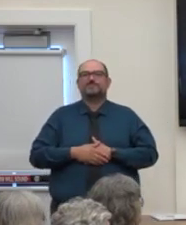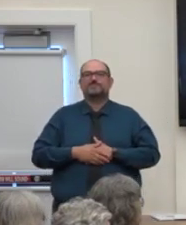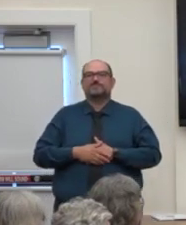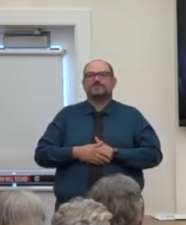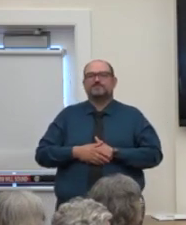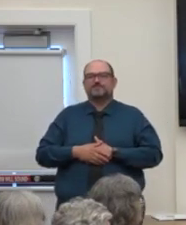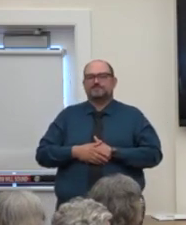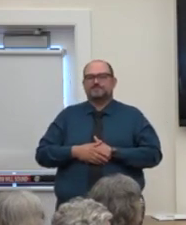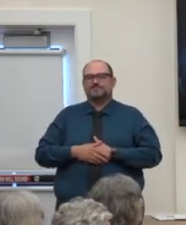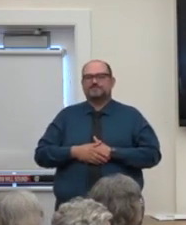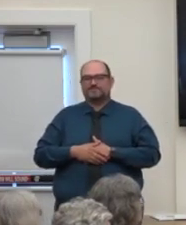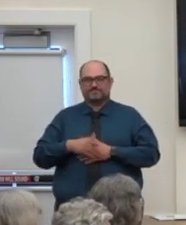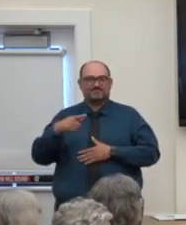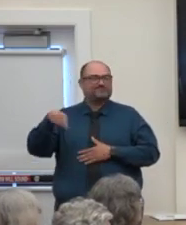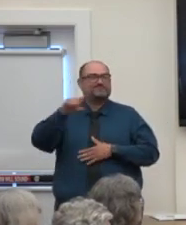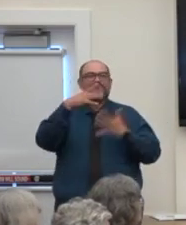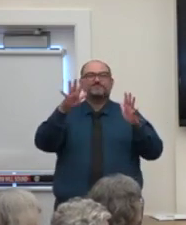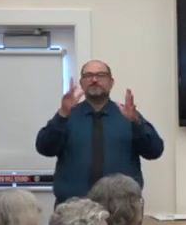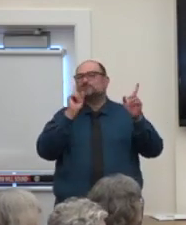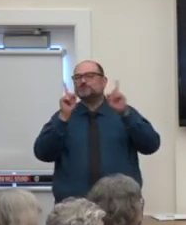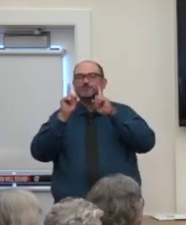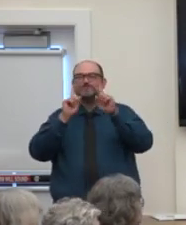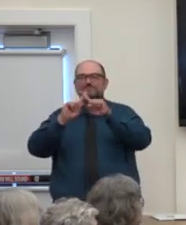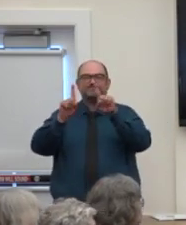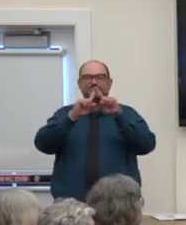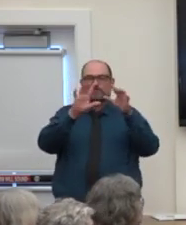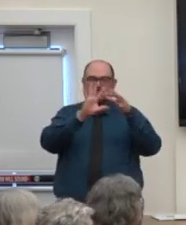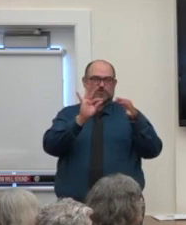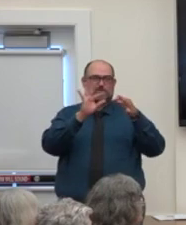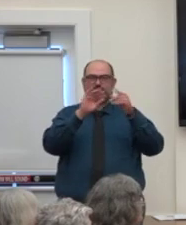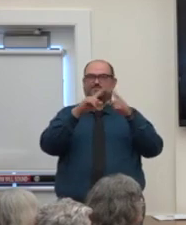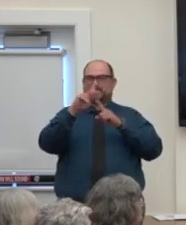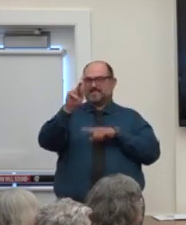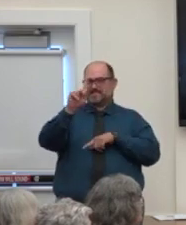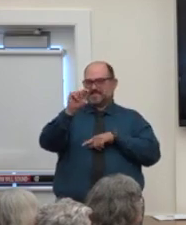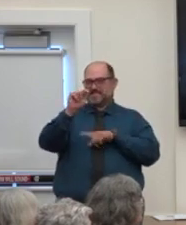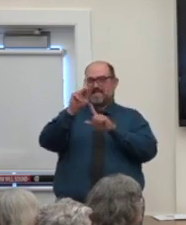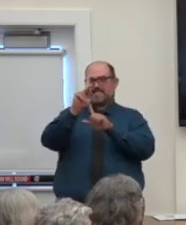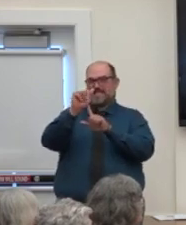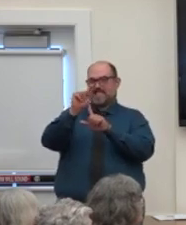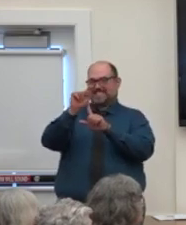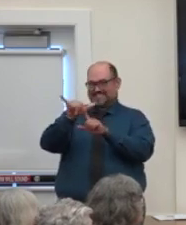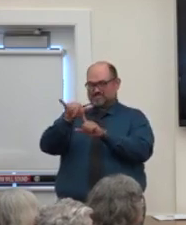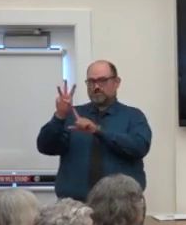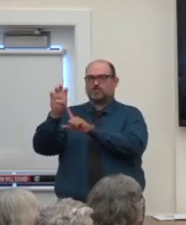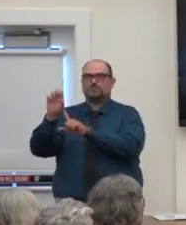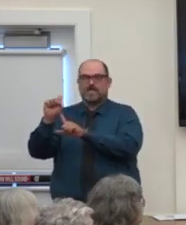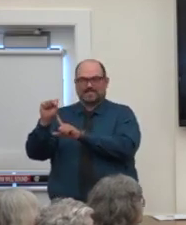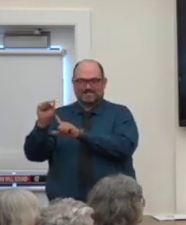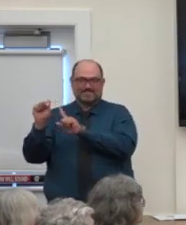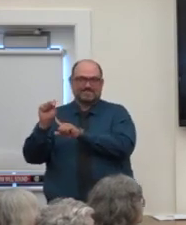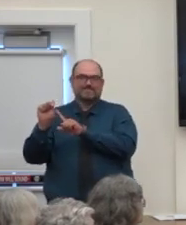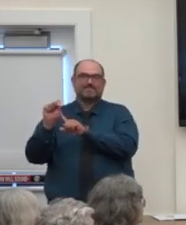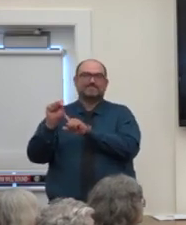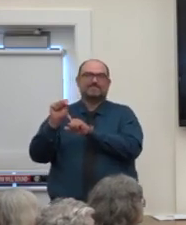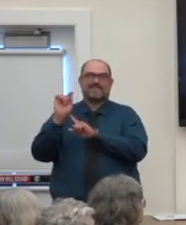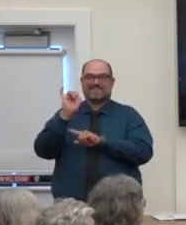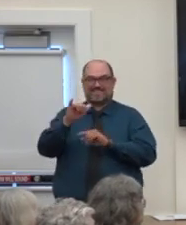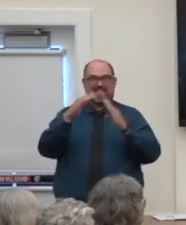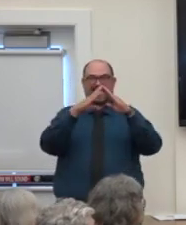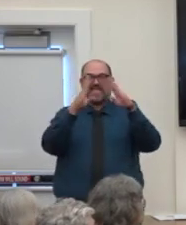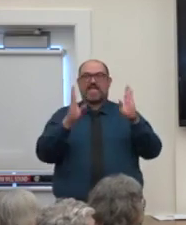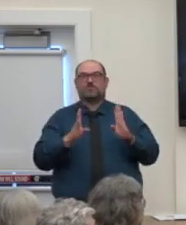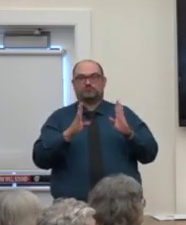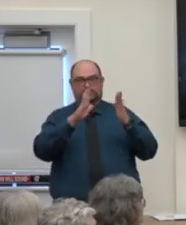talk of a woman named Katie West several times. That house that the town ended up